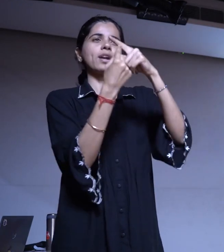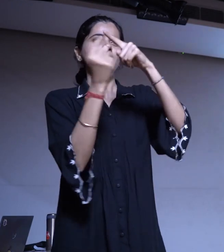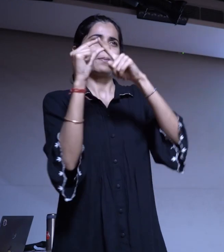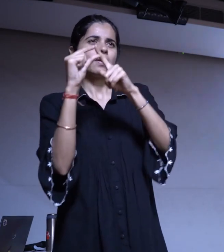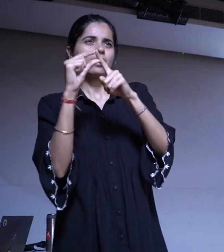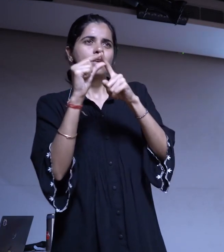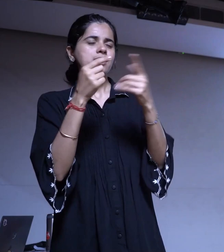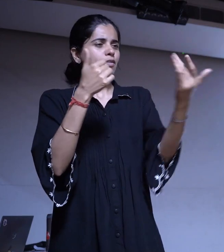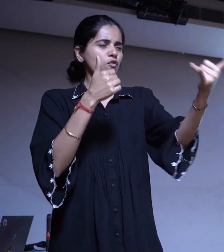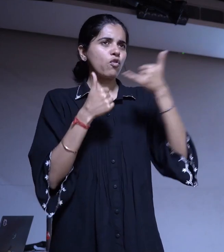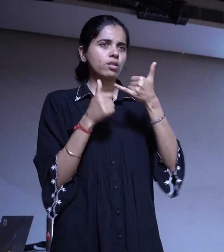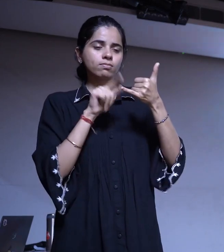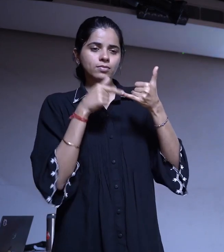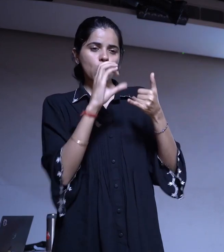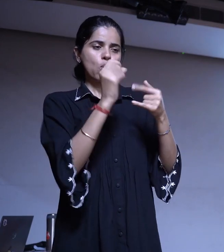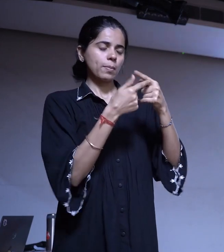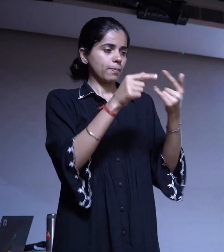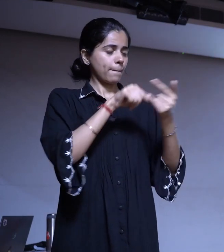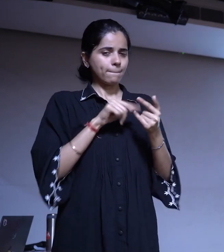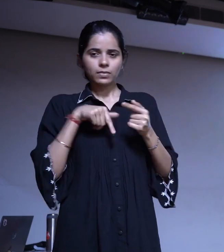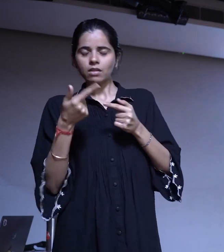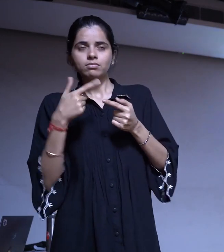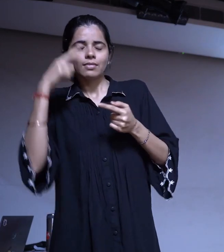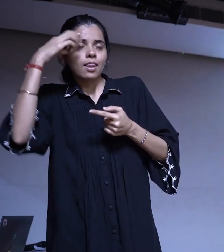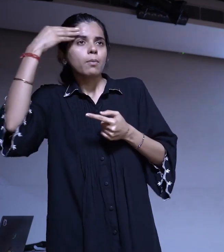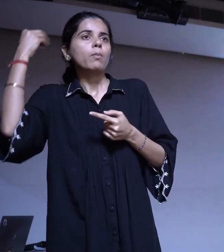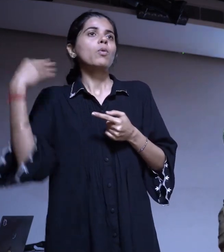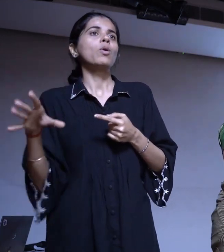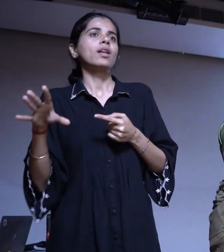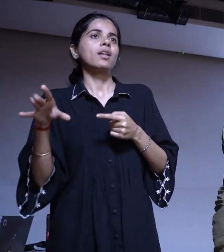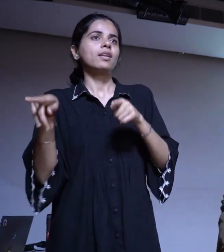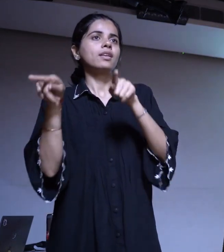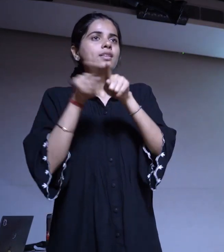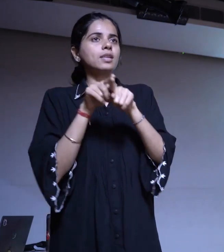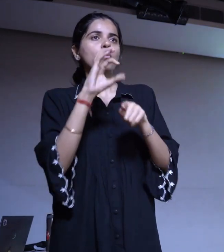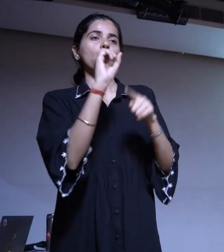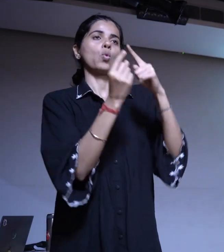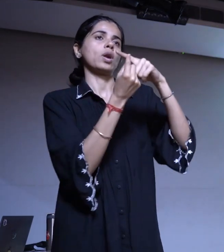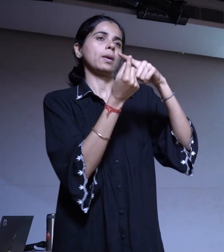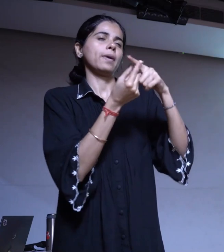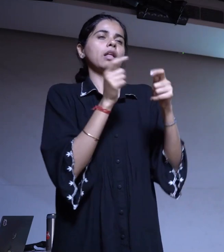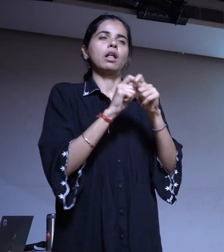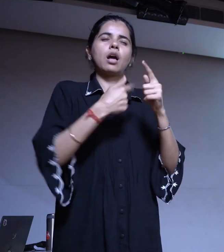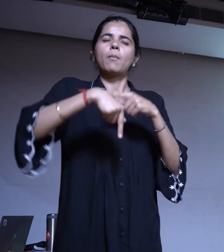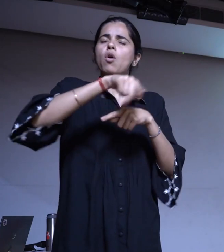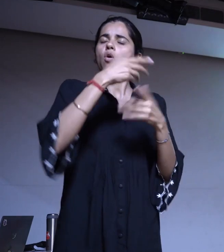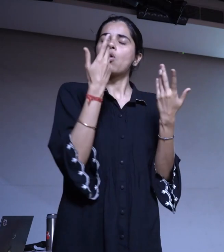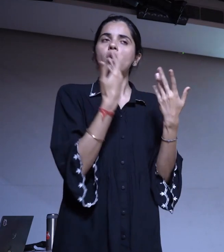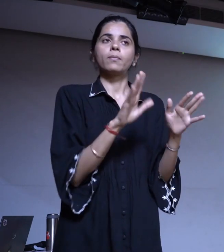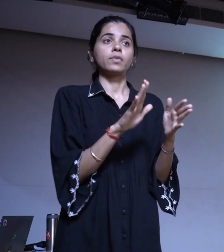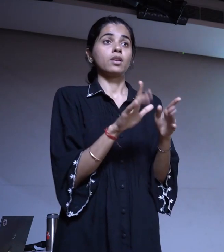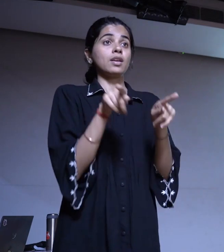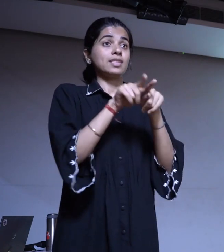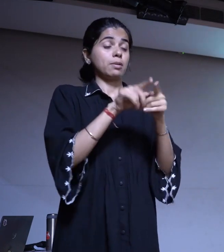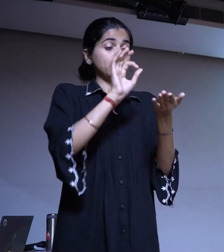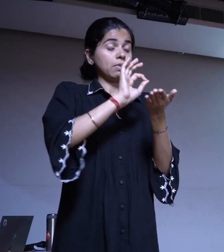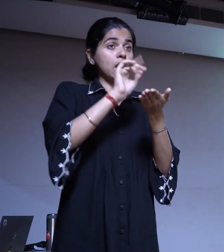as you go from one app to another there really a working memory in play so therefore the development of uh literacy